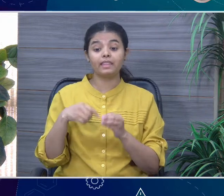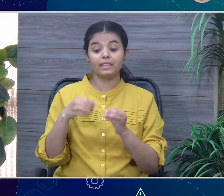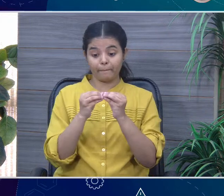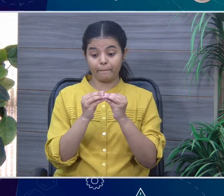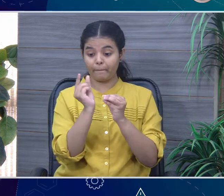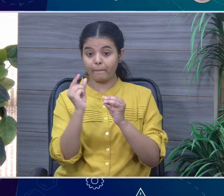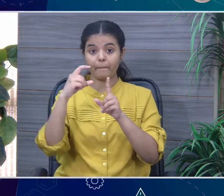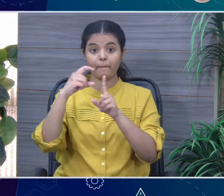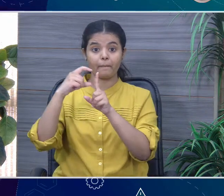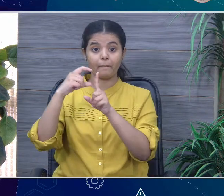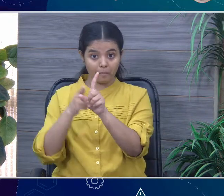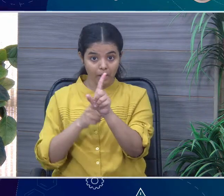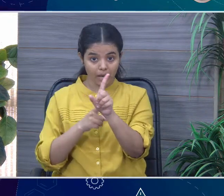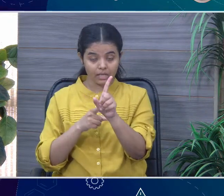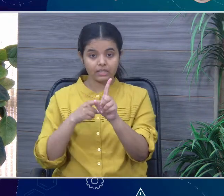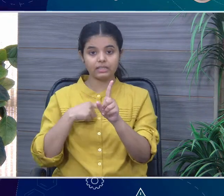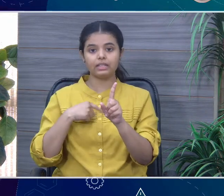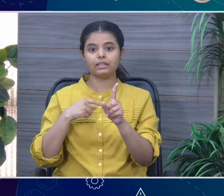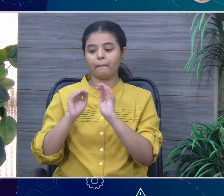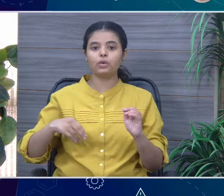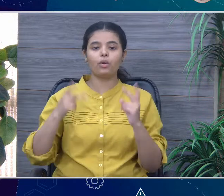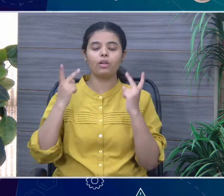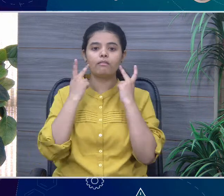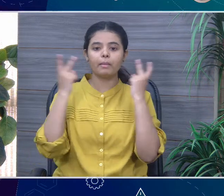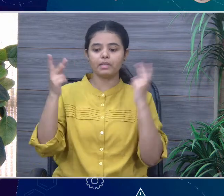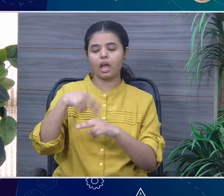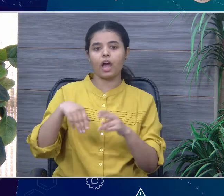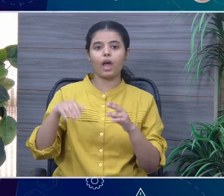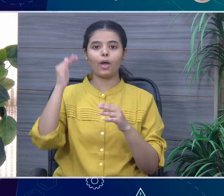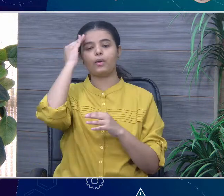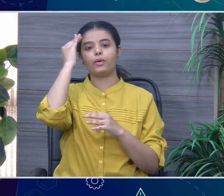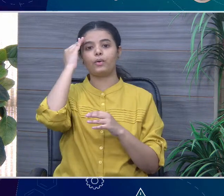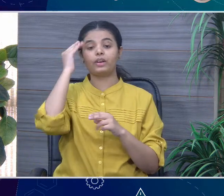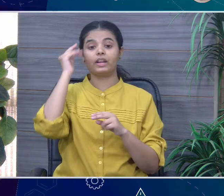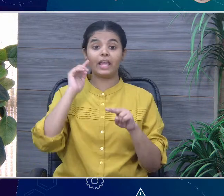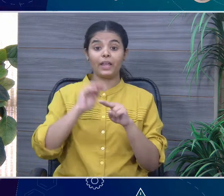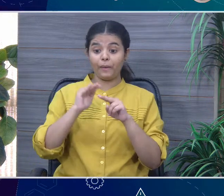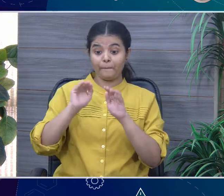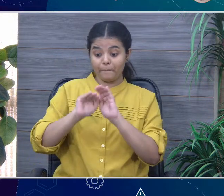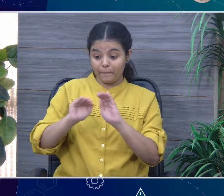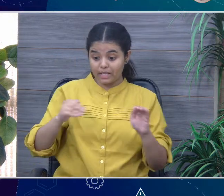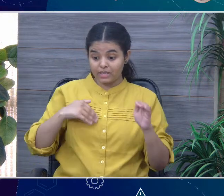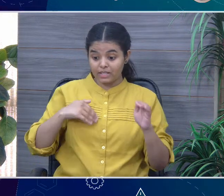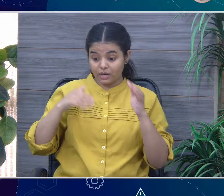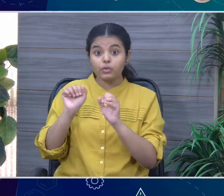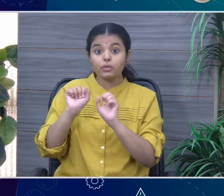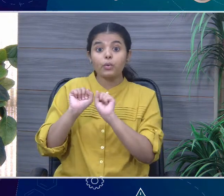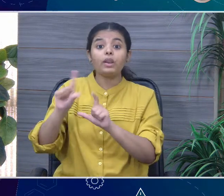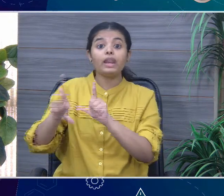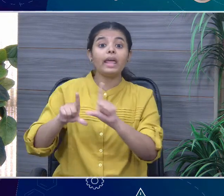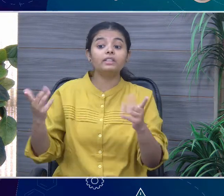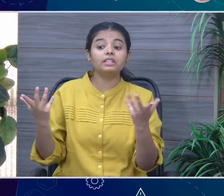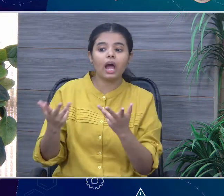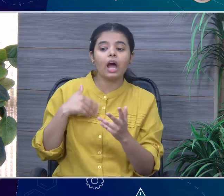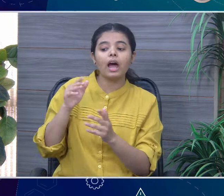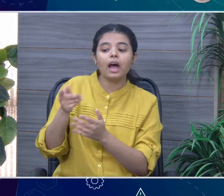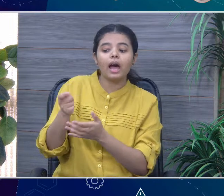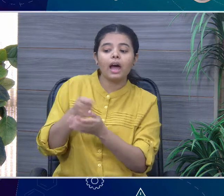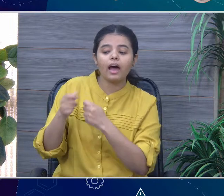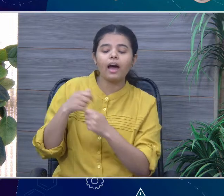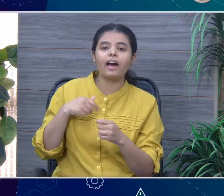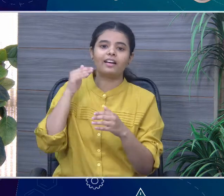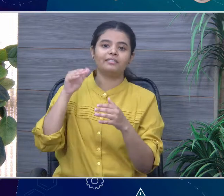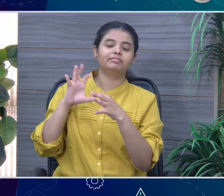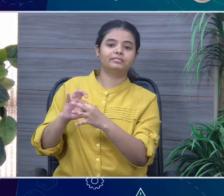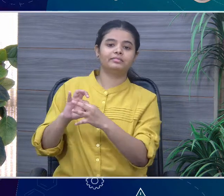come because it's more popular with the children. So if we want to work with the children, we have to use their language. But